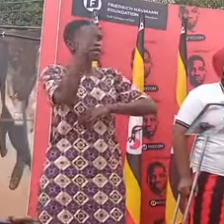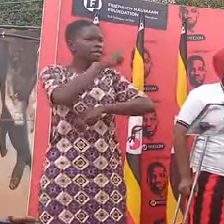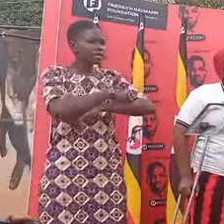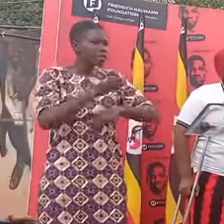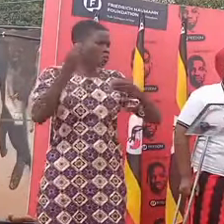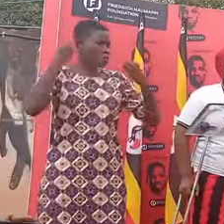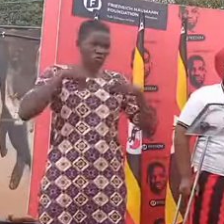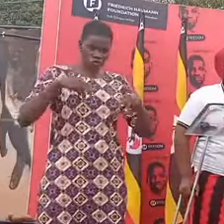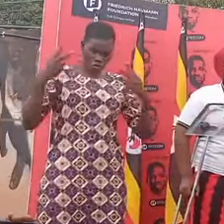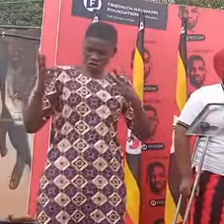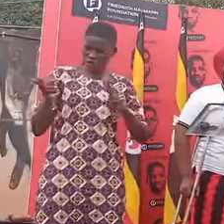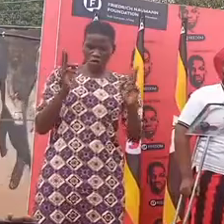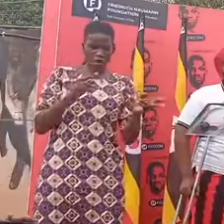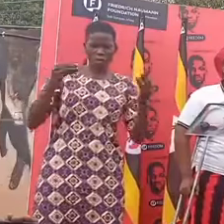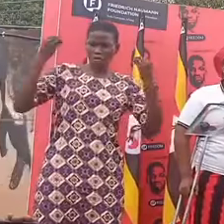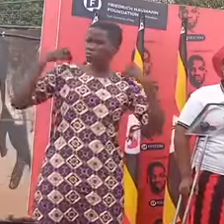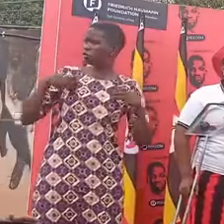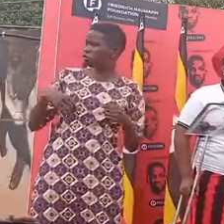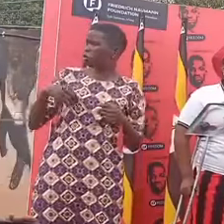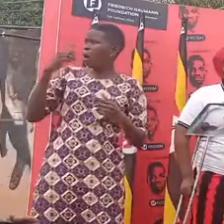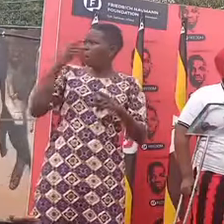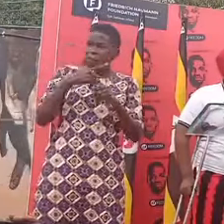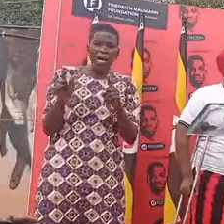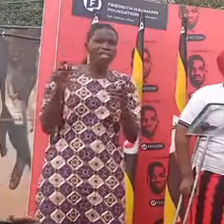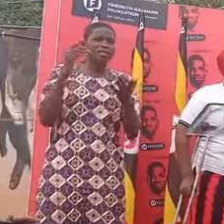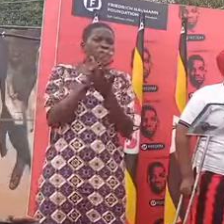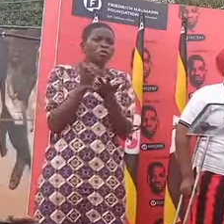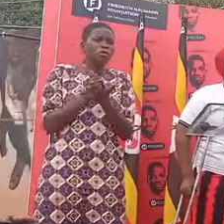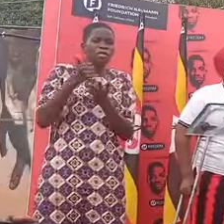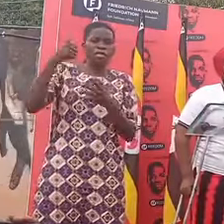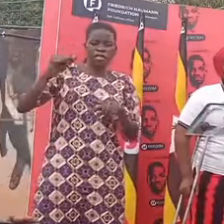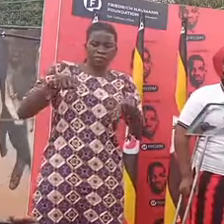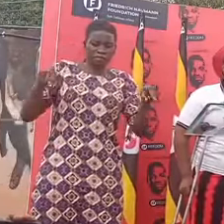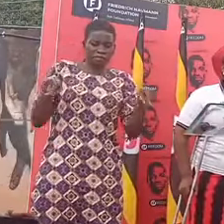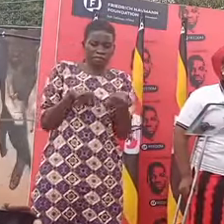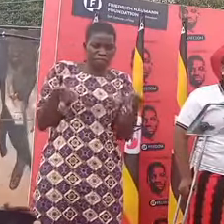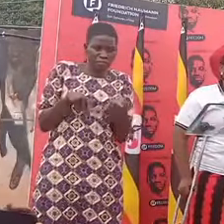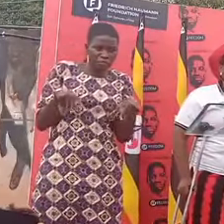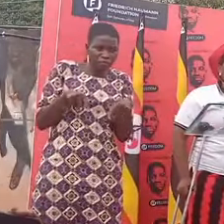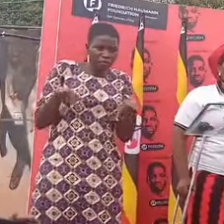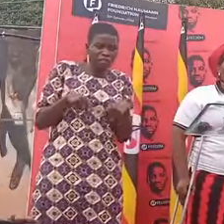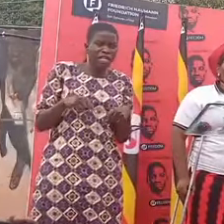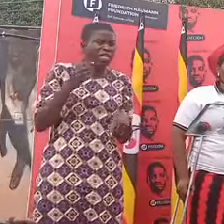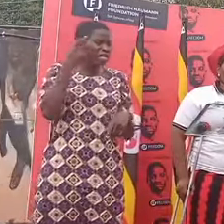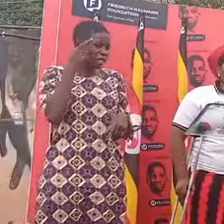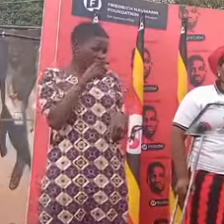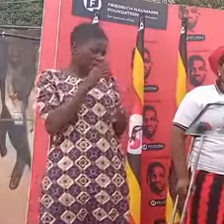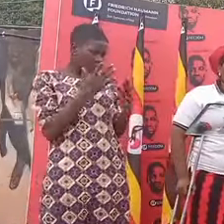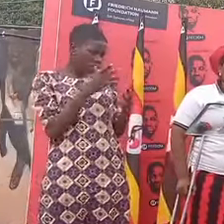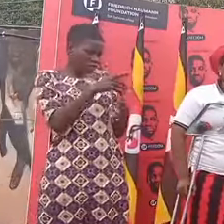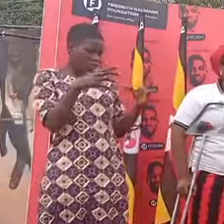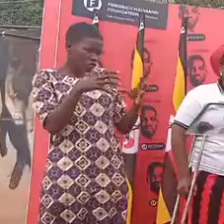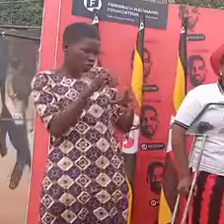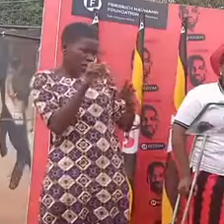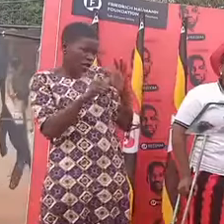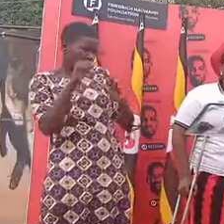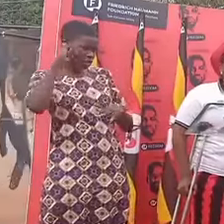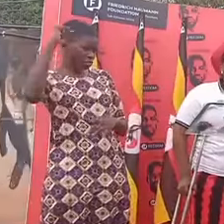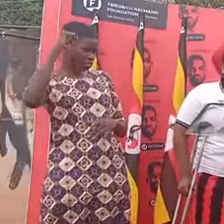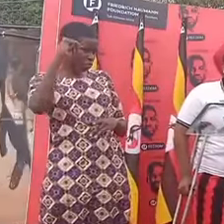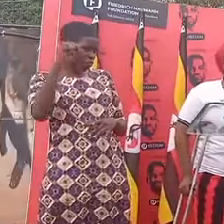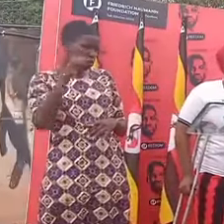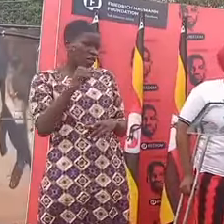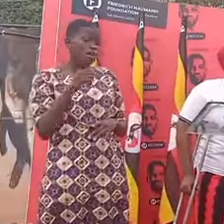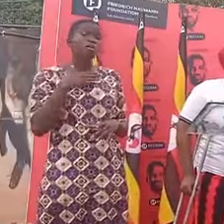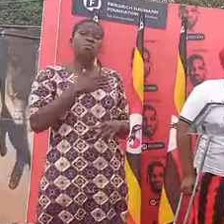nga muntu wa bulijjo. Naye gamba nti batya nnyo abantu be balowooza nti bakokokawo. Naye nze nnyongera okubajjukiza nti ffenna